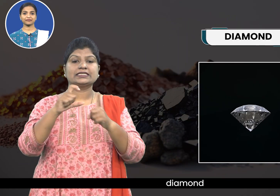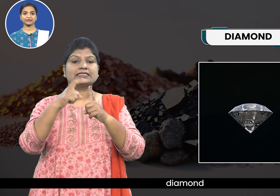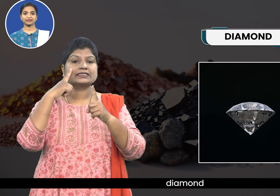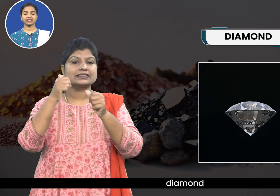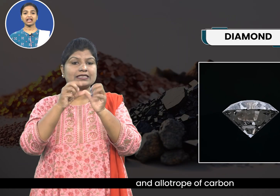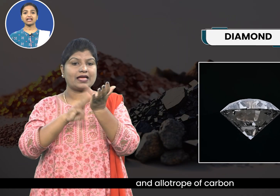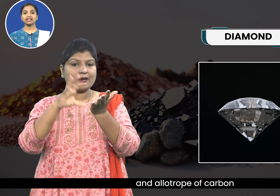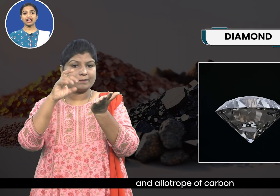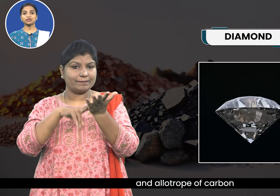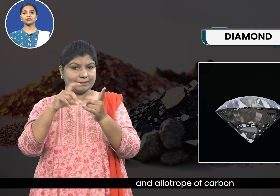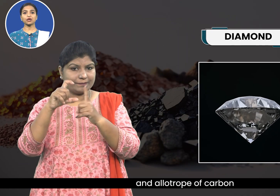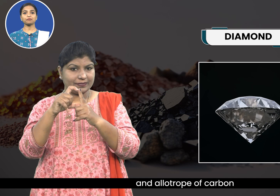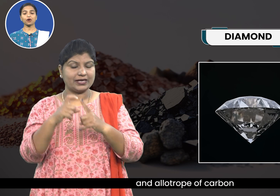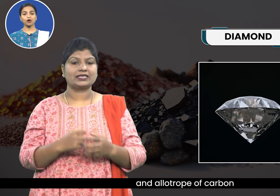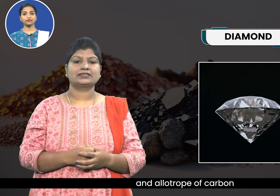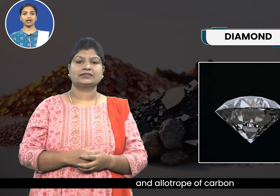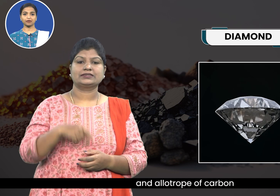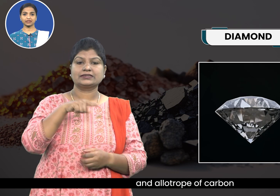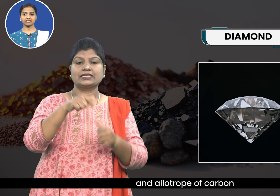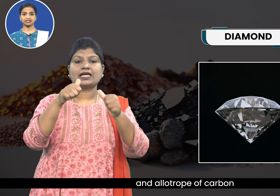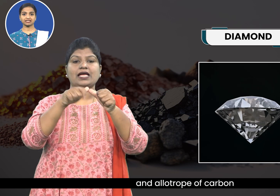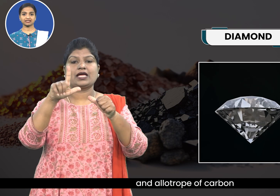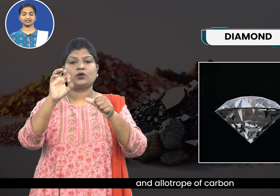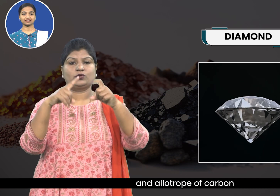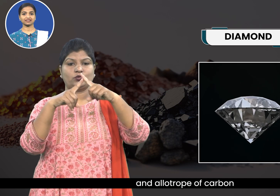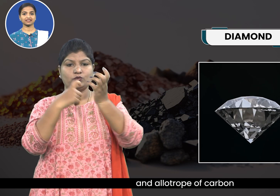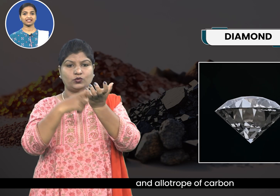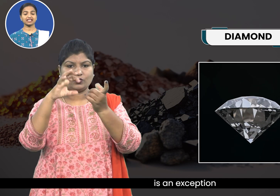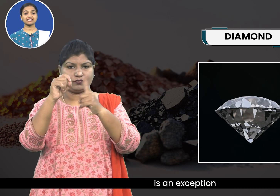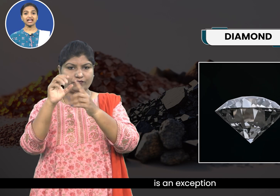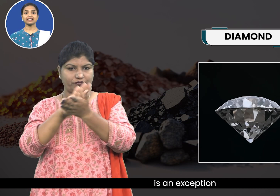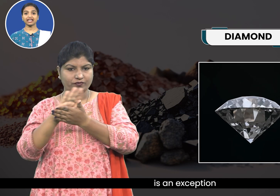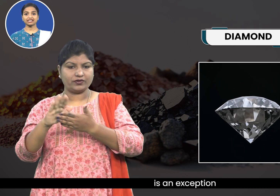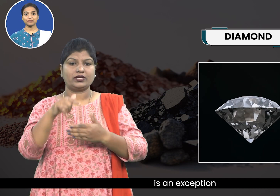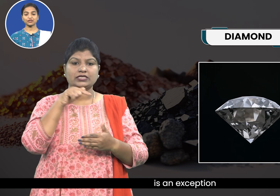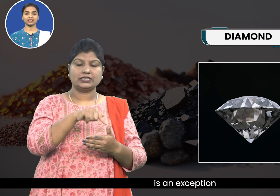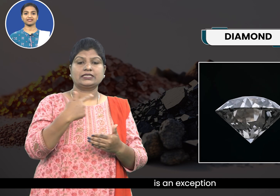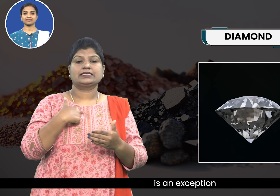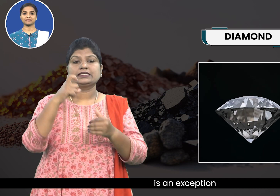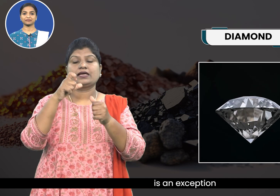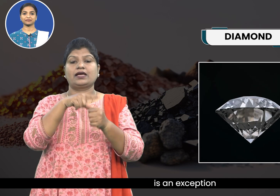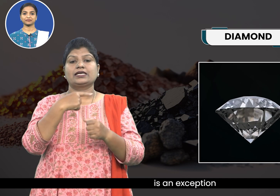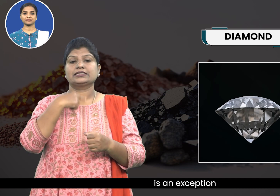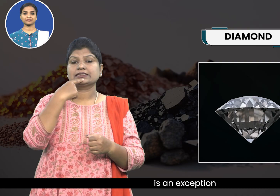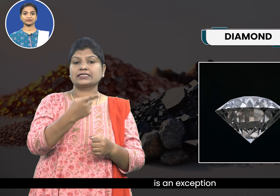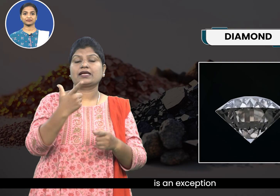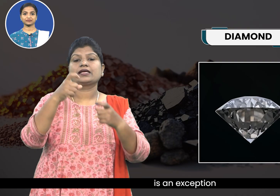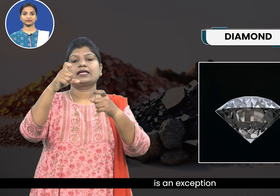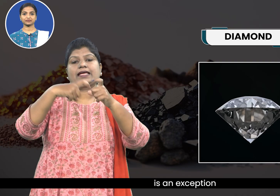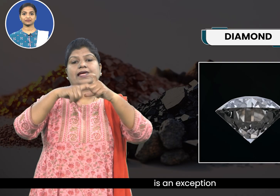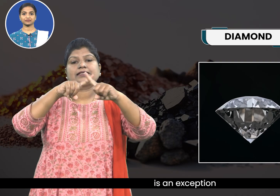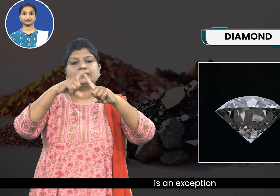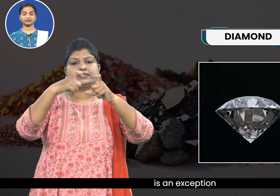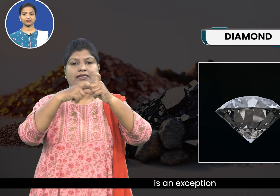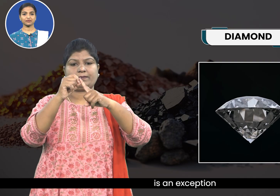Diamond, an allotrope of carbon, is an exception,